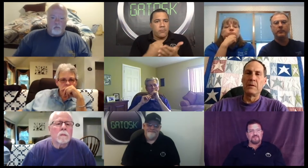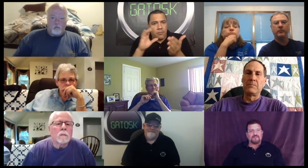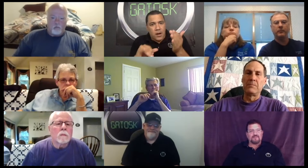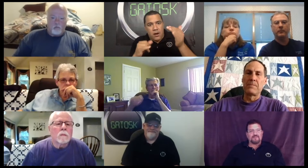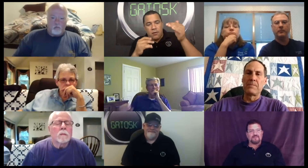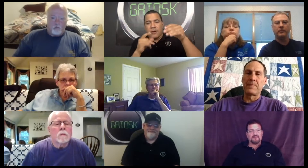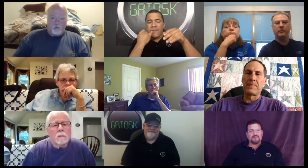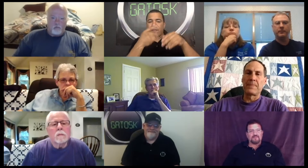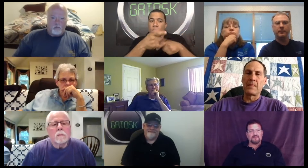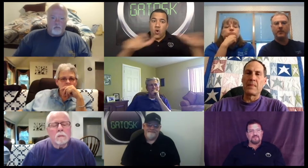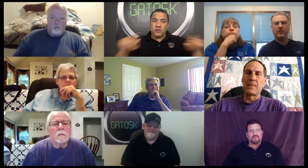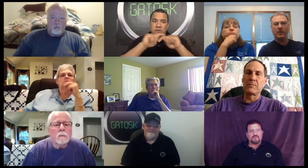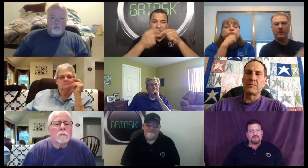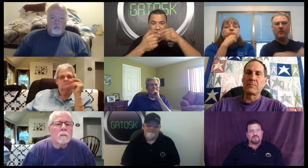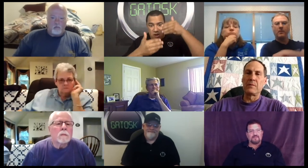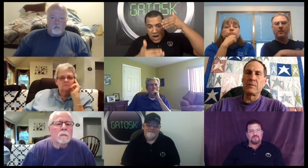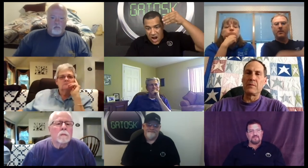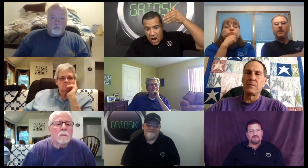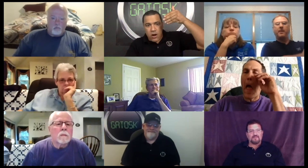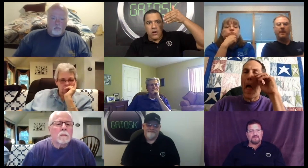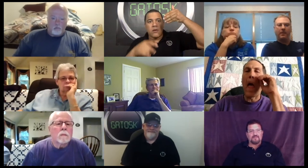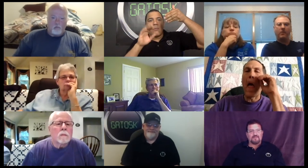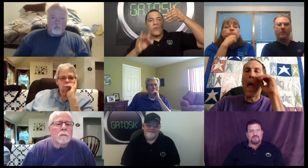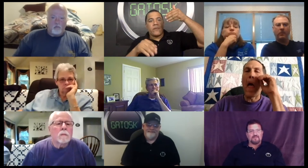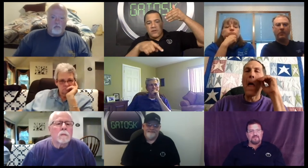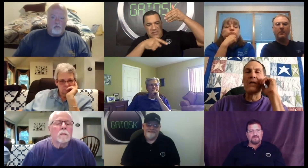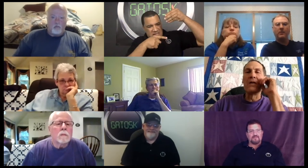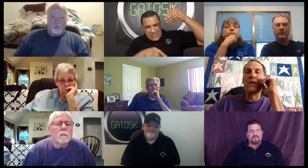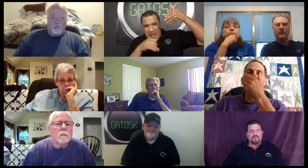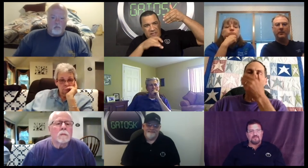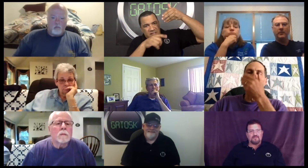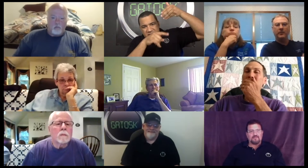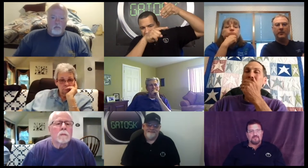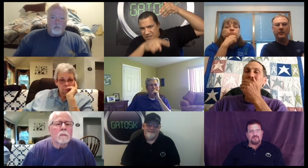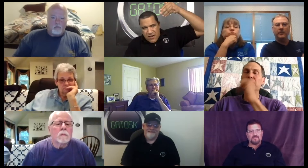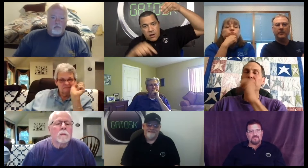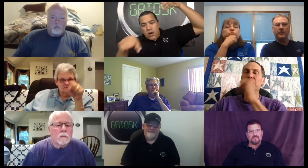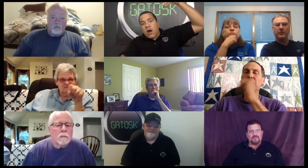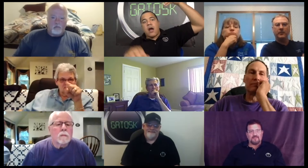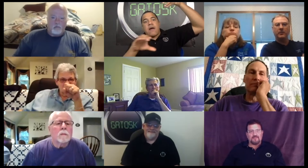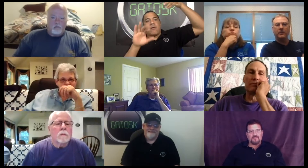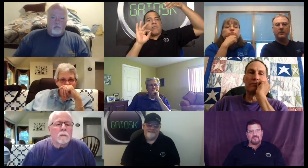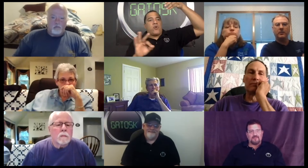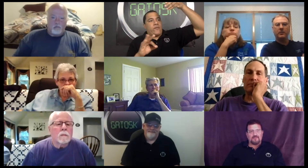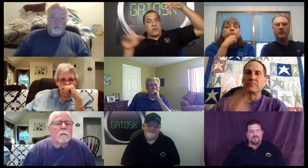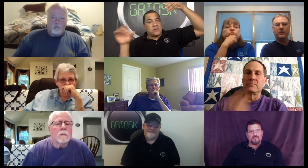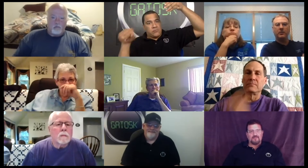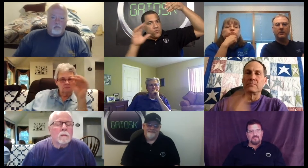can maximize their earnings. You have a large team. And you have a lot of inactive members. Those